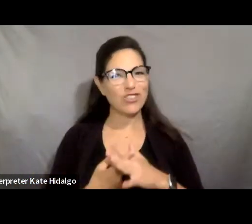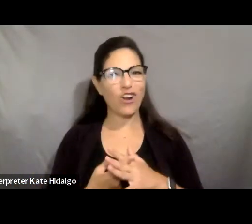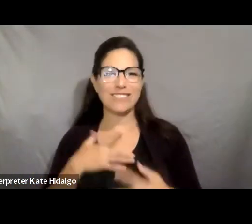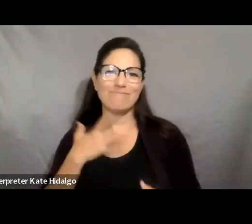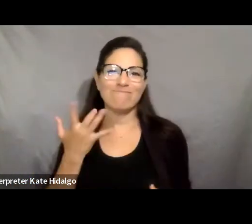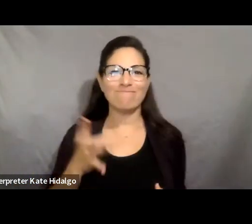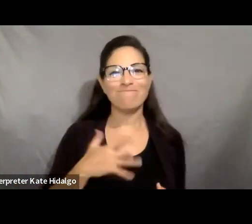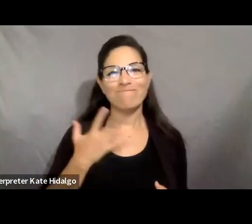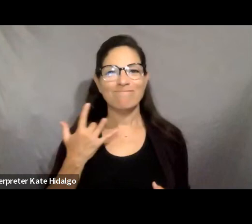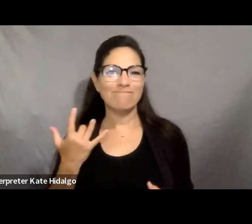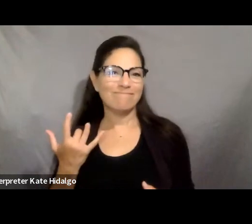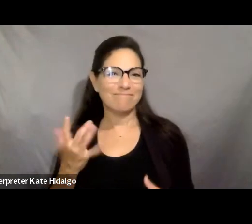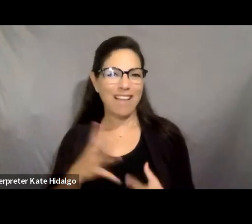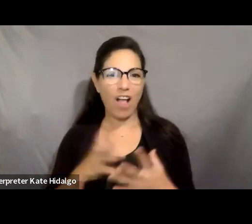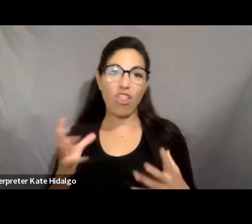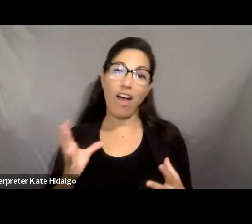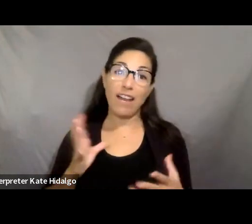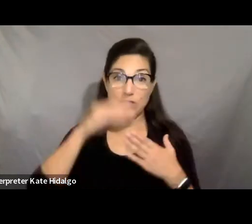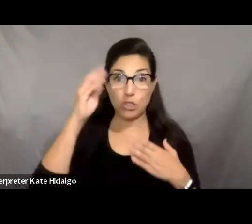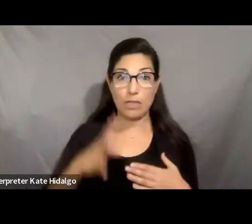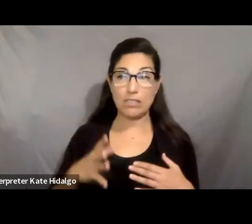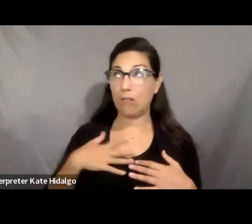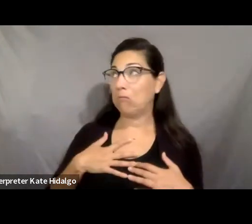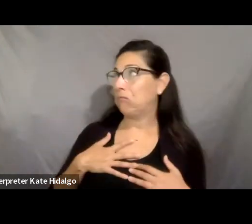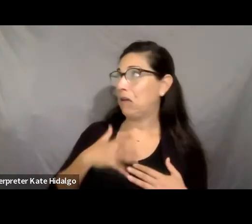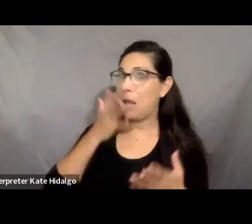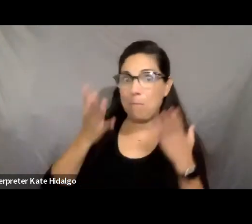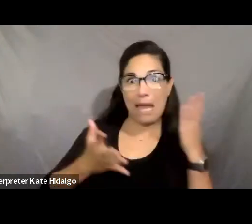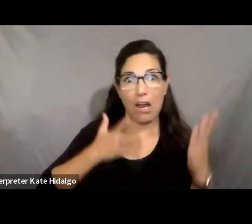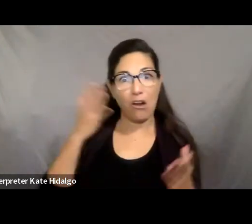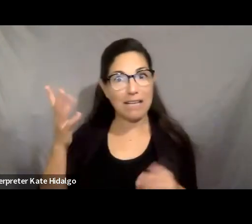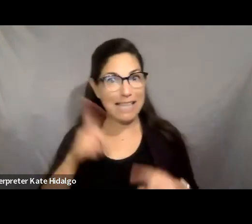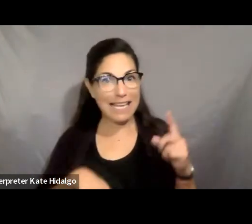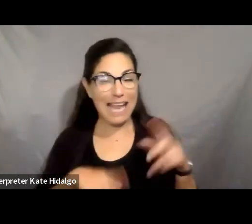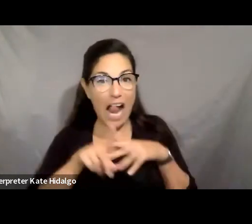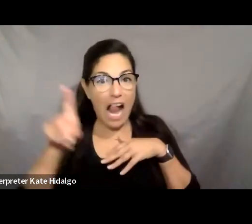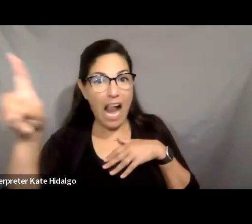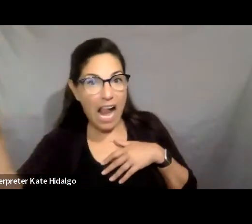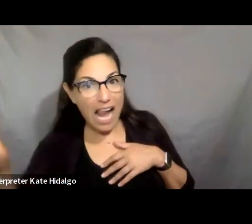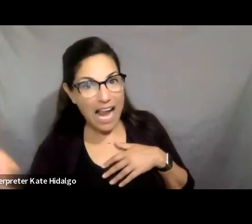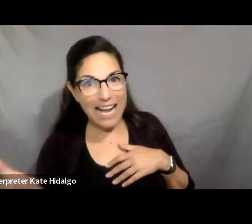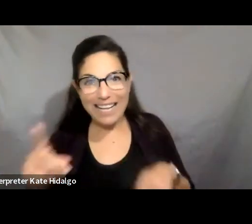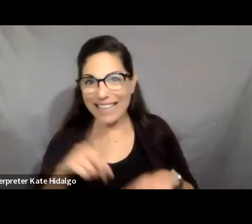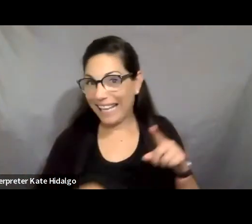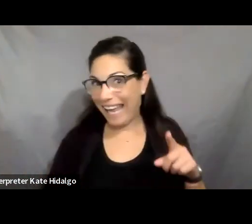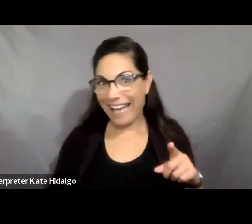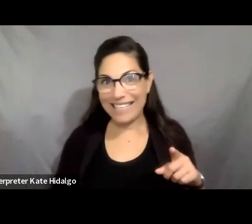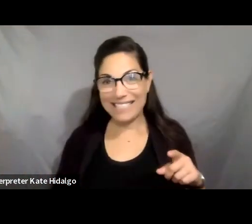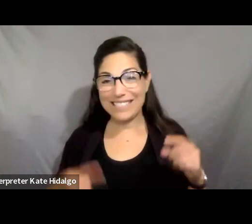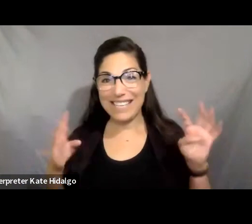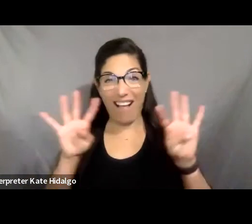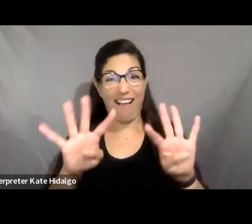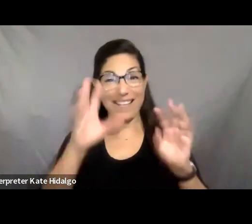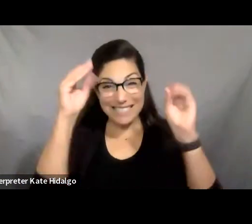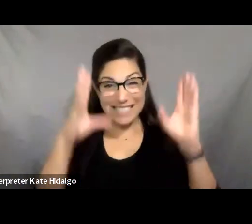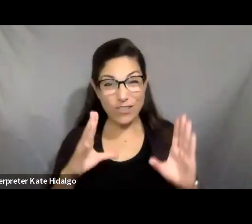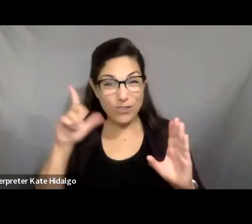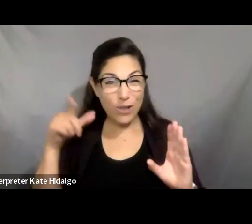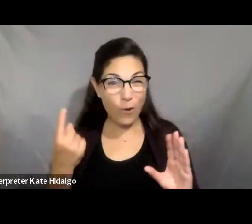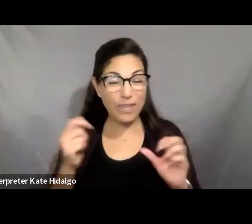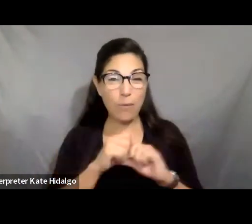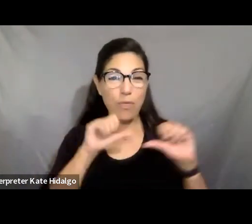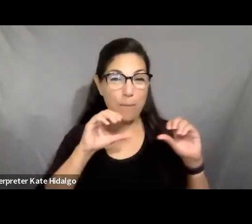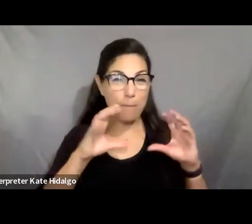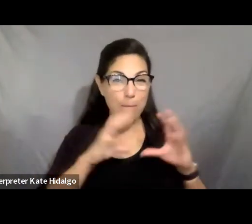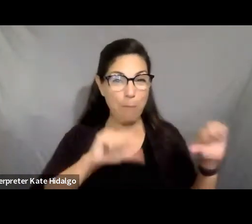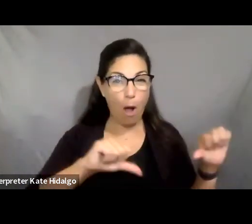tone. Although a lot of students are embarrassed, there's no way for them to run because they're cornered by teachers with